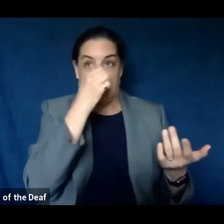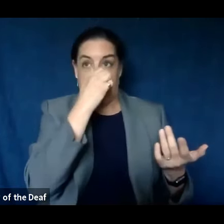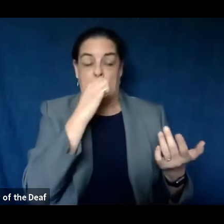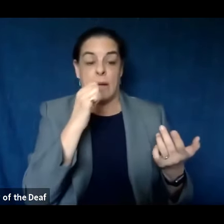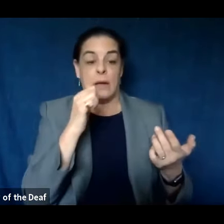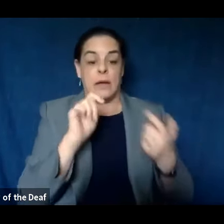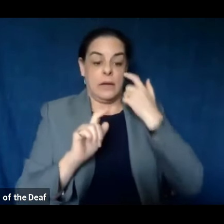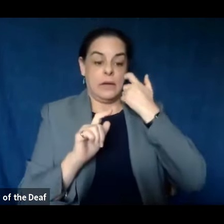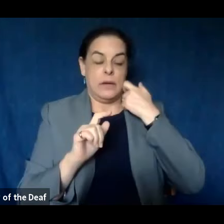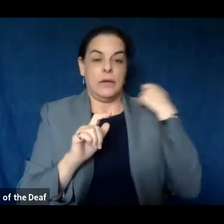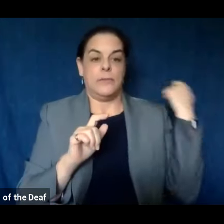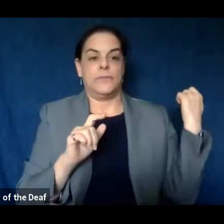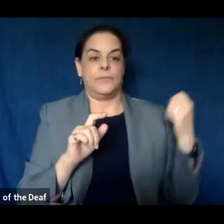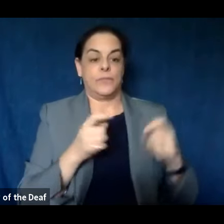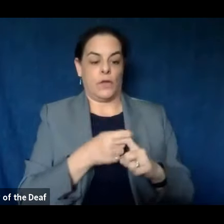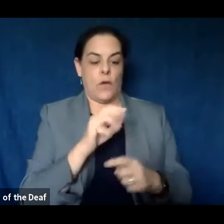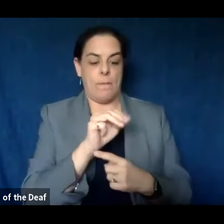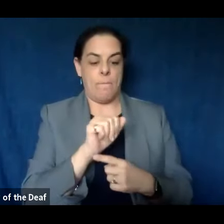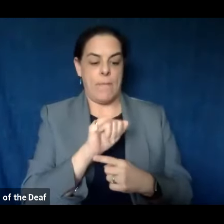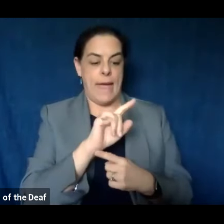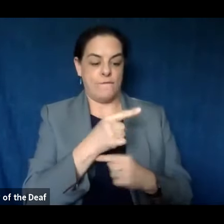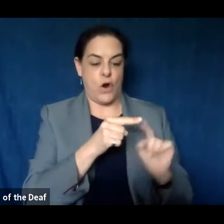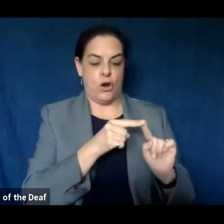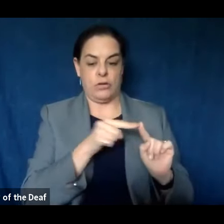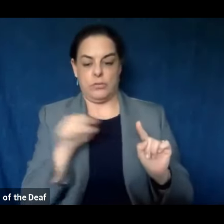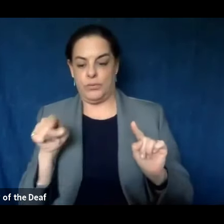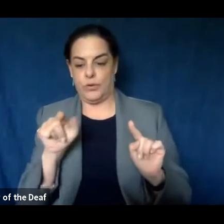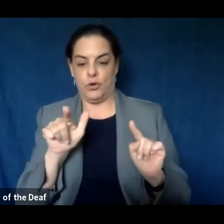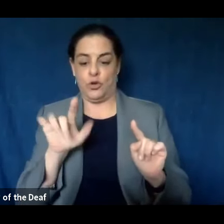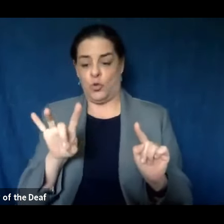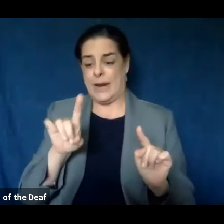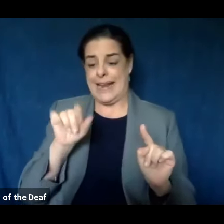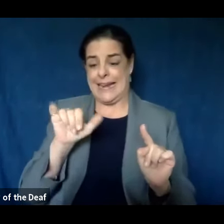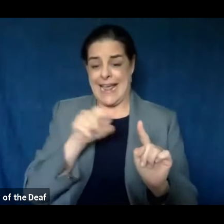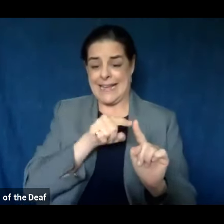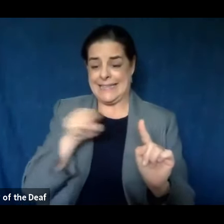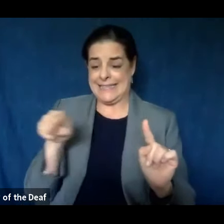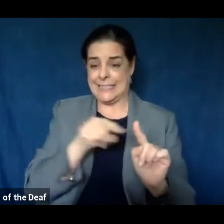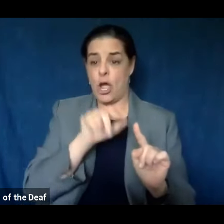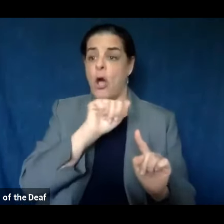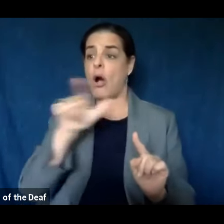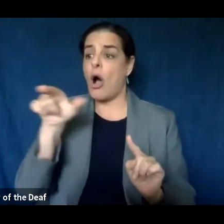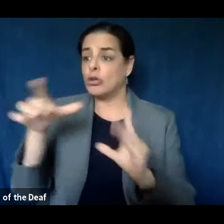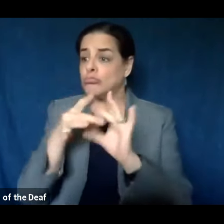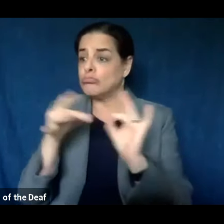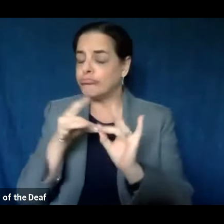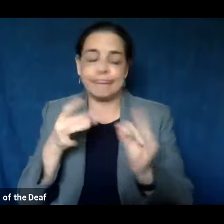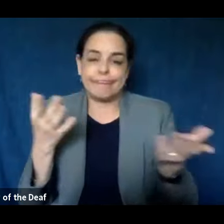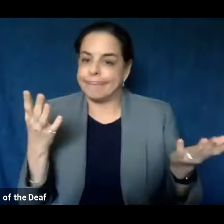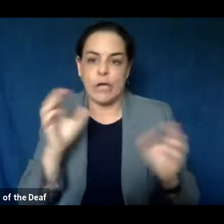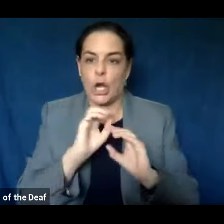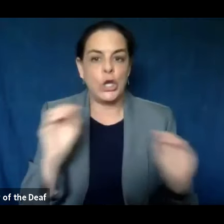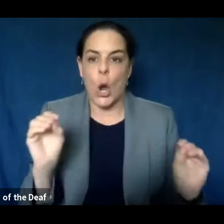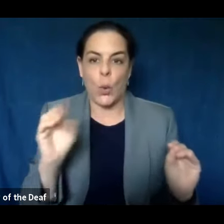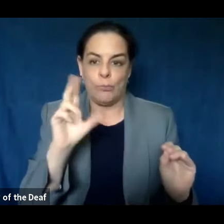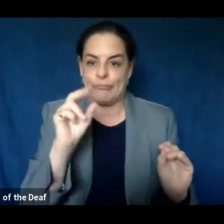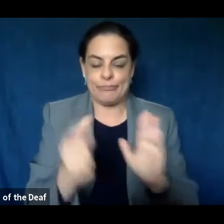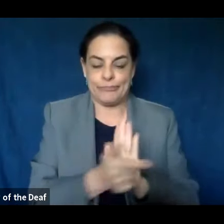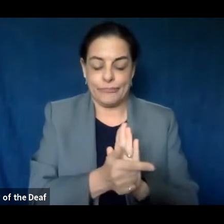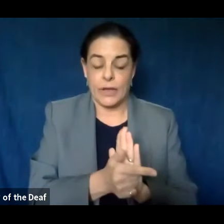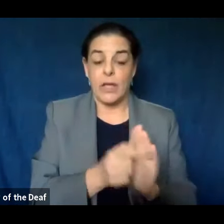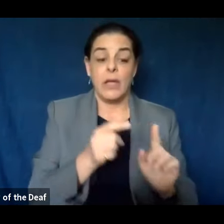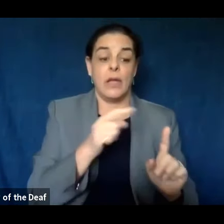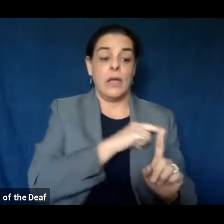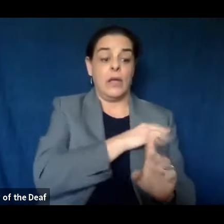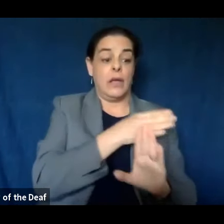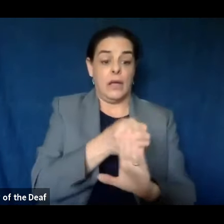28 days from May 1st, all of those things are off the table. After May 1st or running up to May